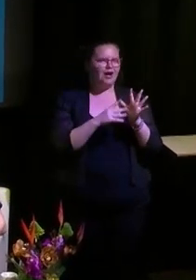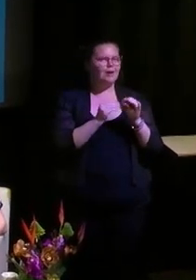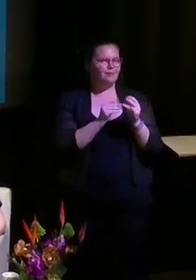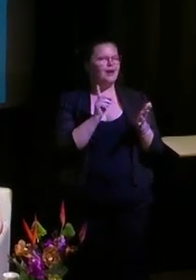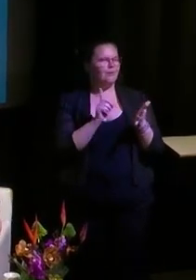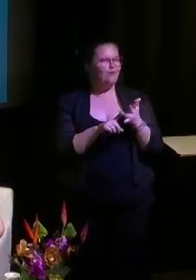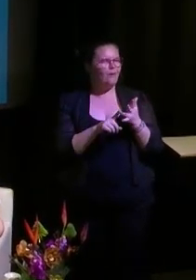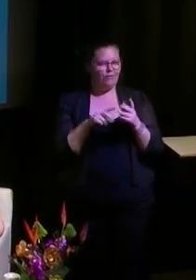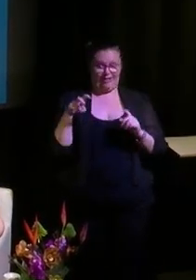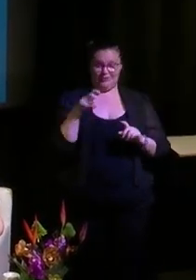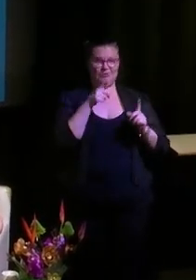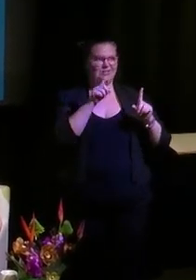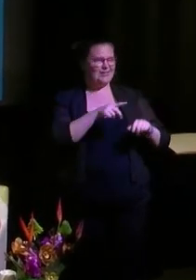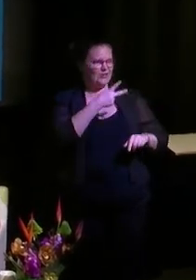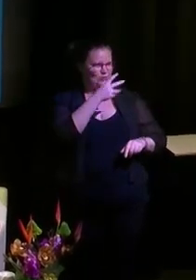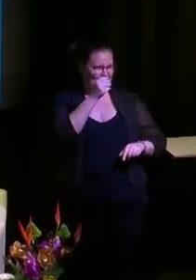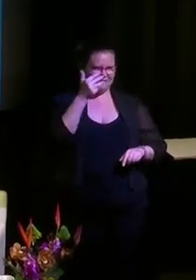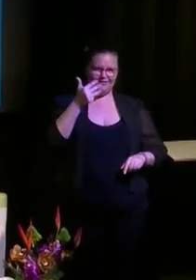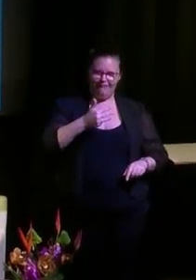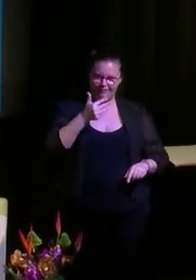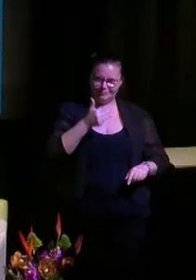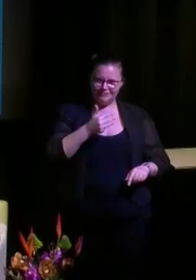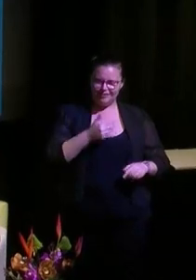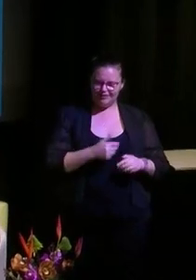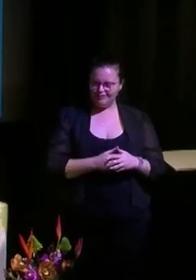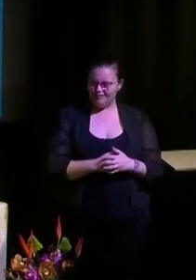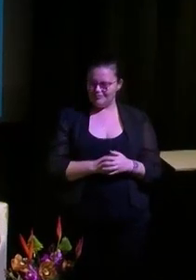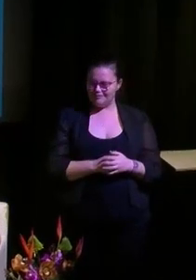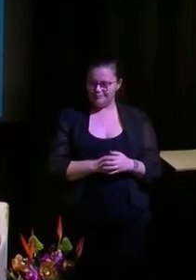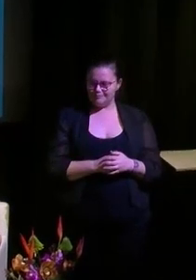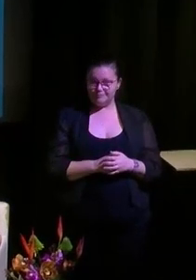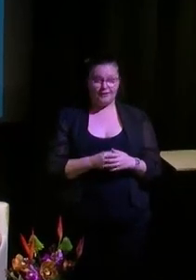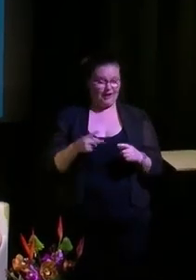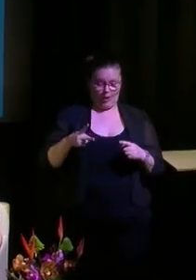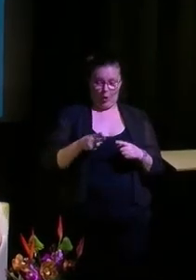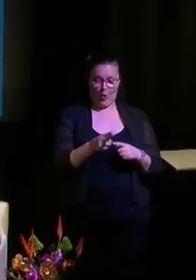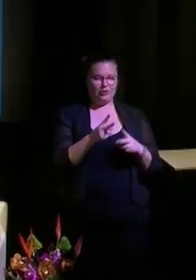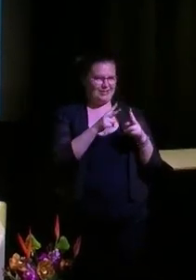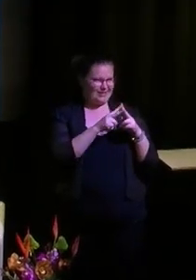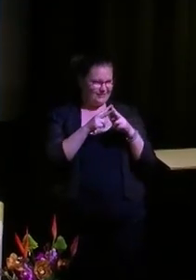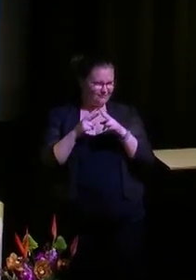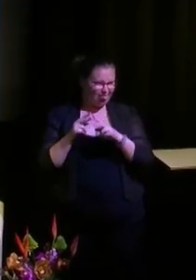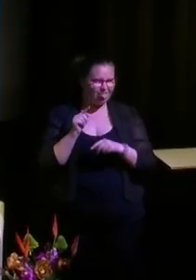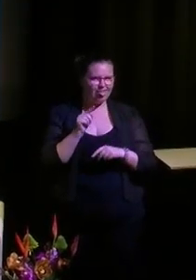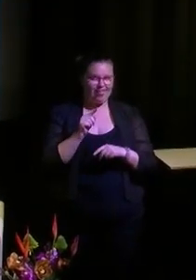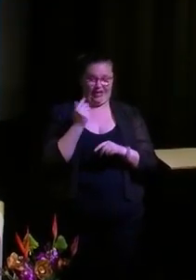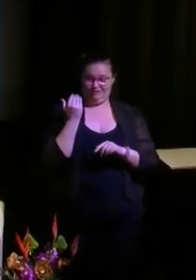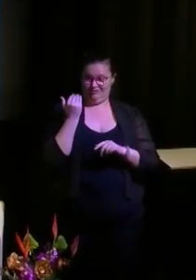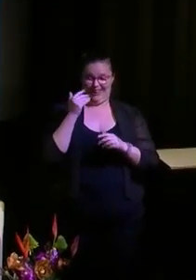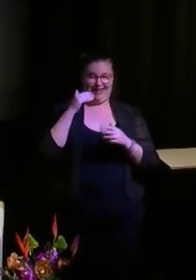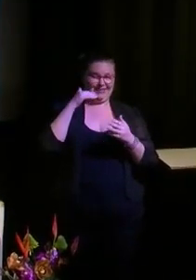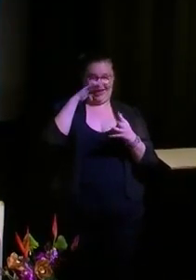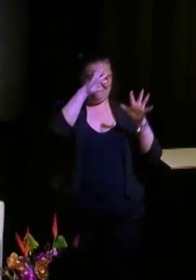tour. It started in 2019 and it started, we launched it in Townsville just after a monsoonal